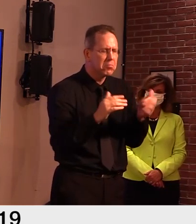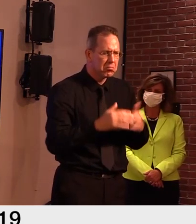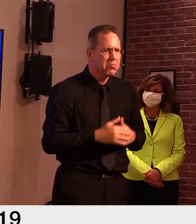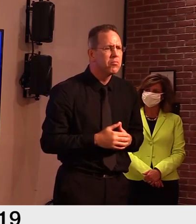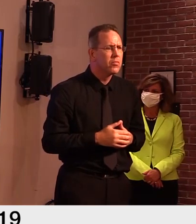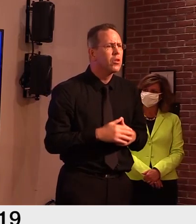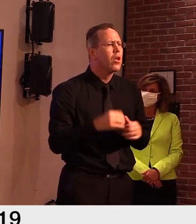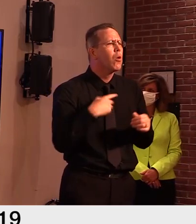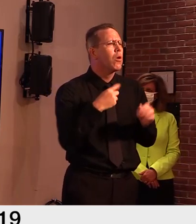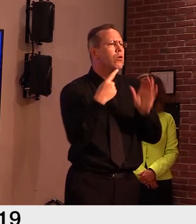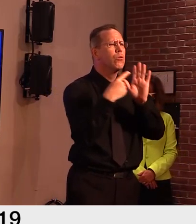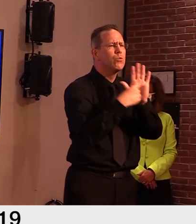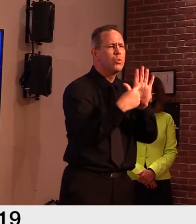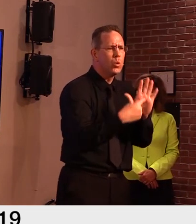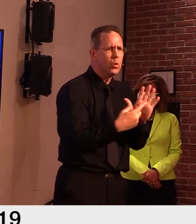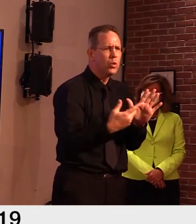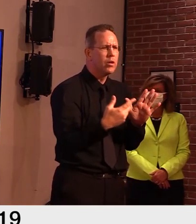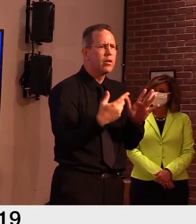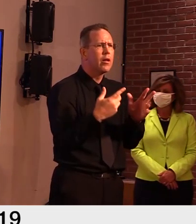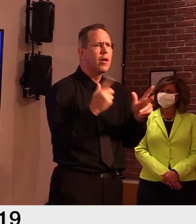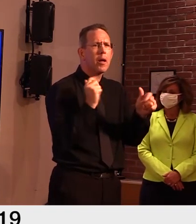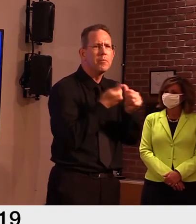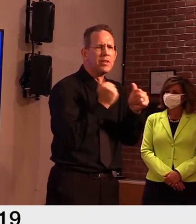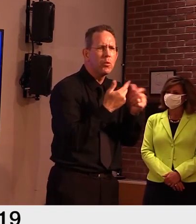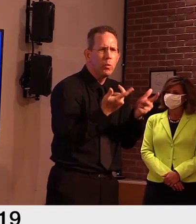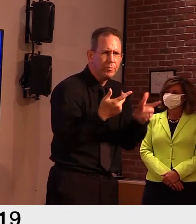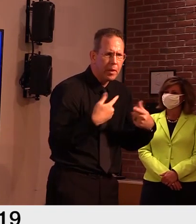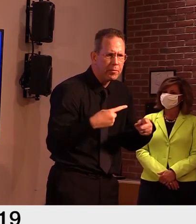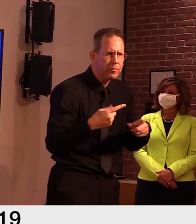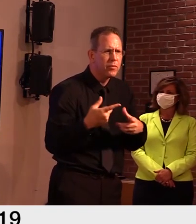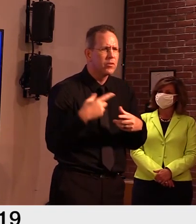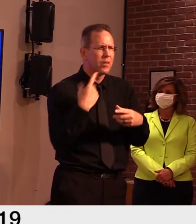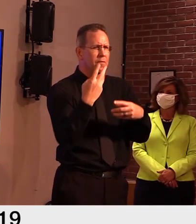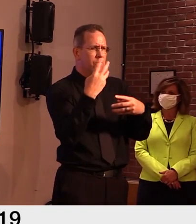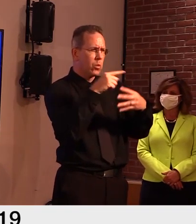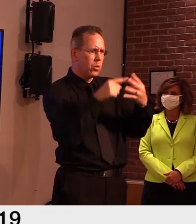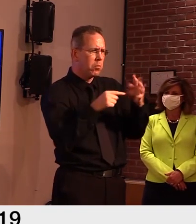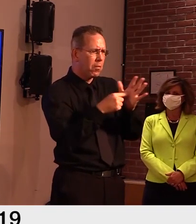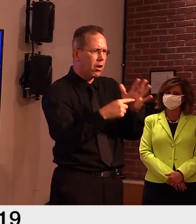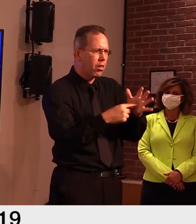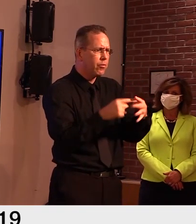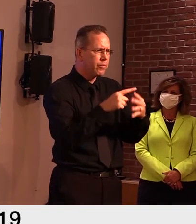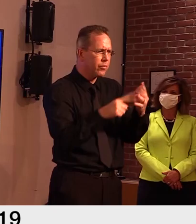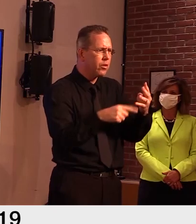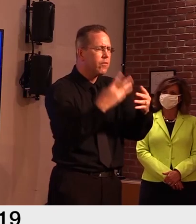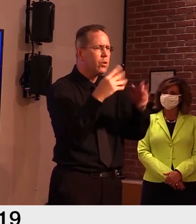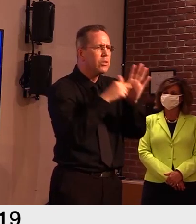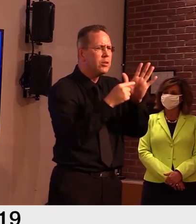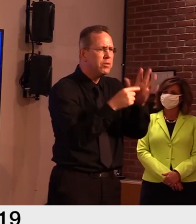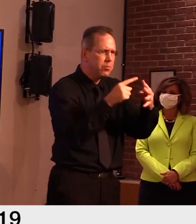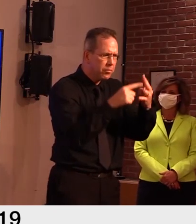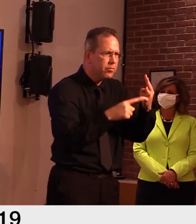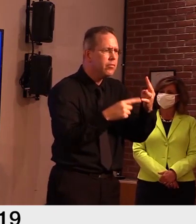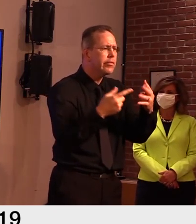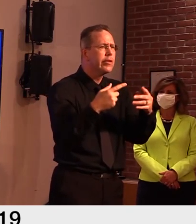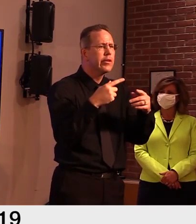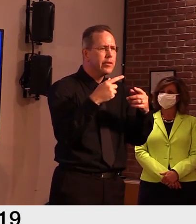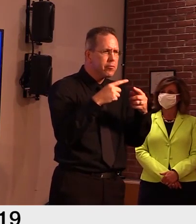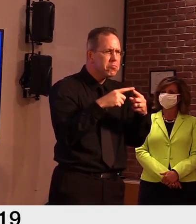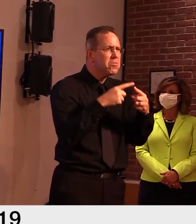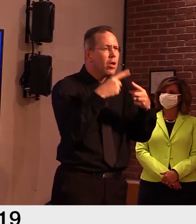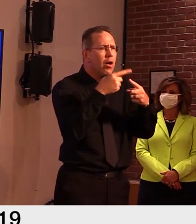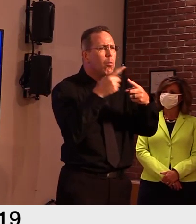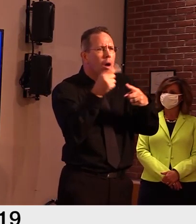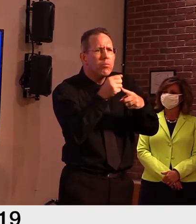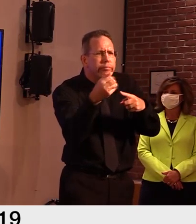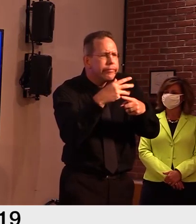Winooski-Burlington outbreak, as well as two recent forecasts, both for Vermont and for the country as well.